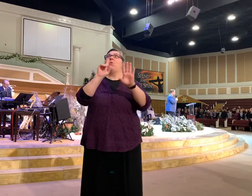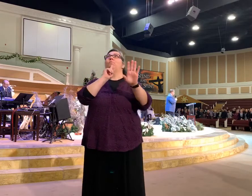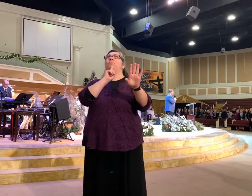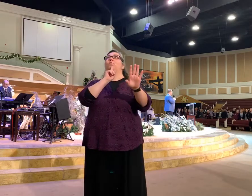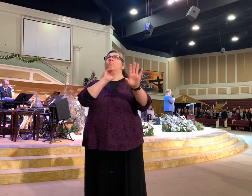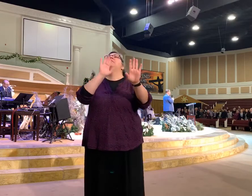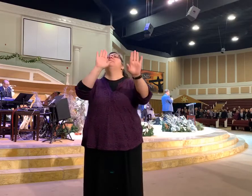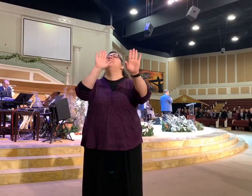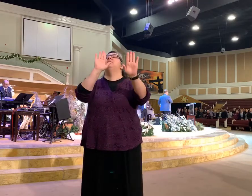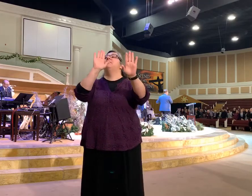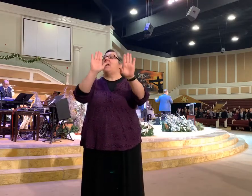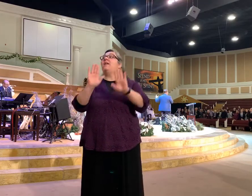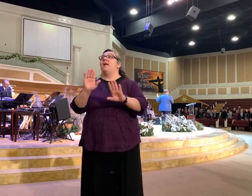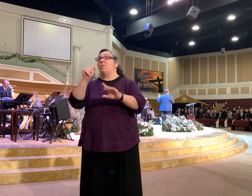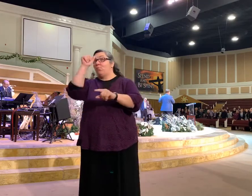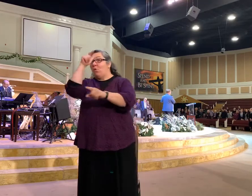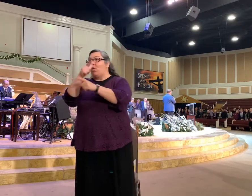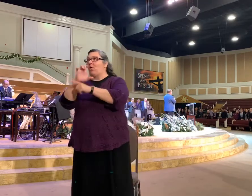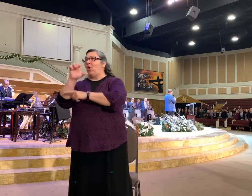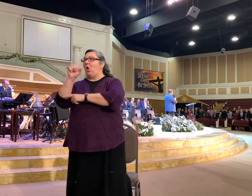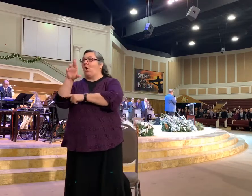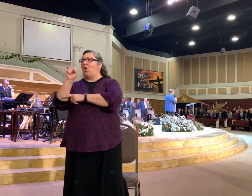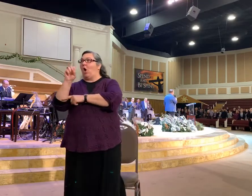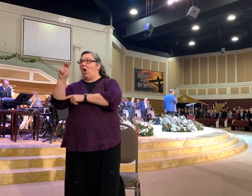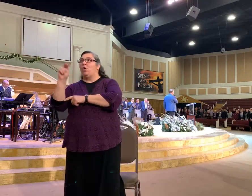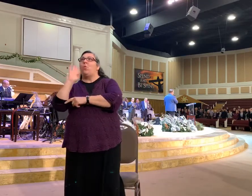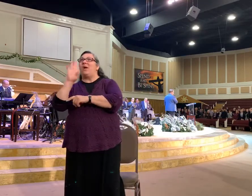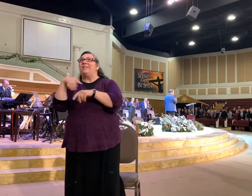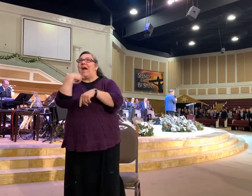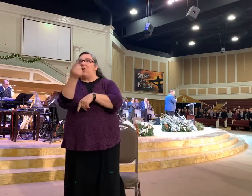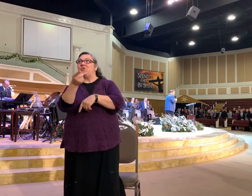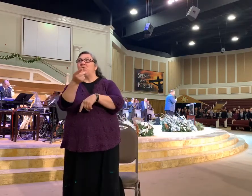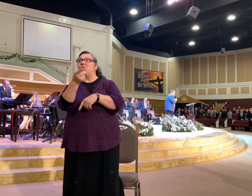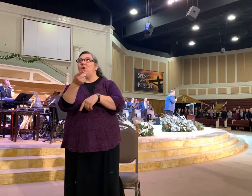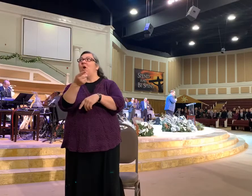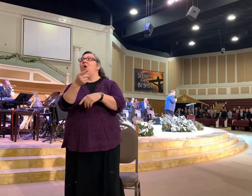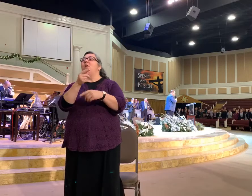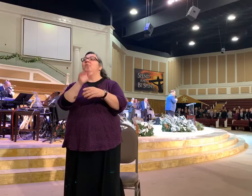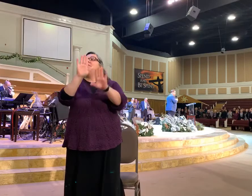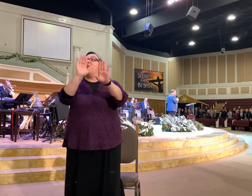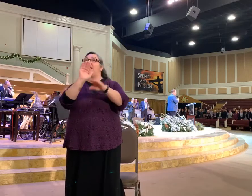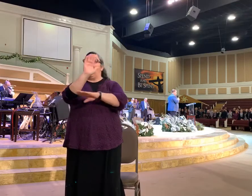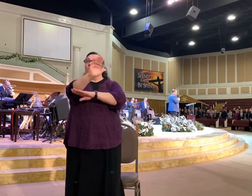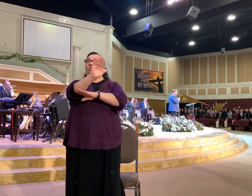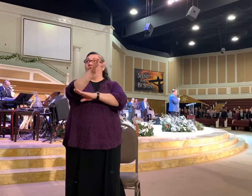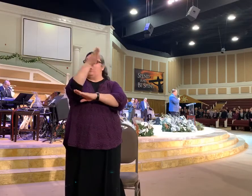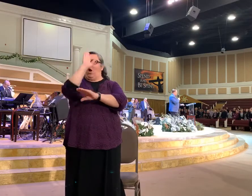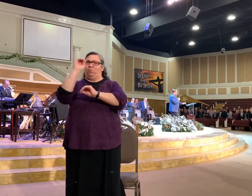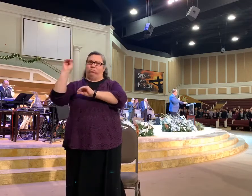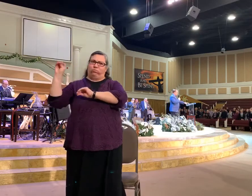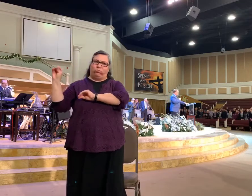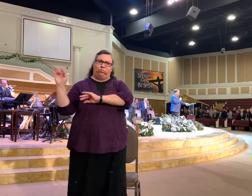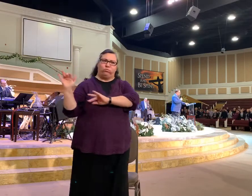you there was just a sovereign move of the Holy Ghost. Praise God. As God began to move in a special way.